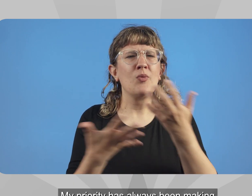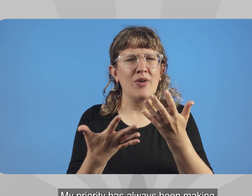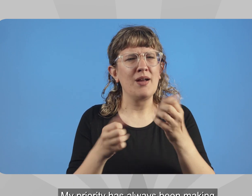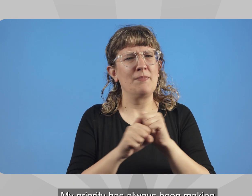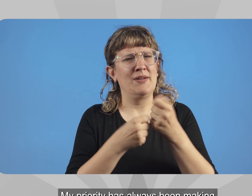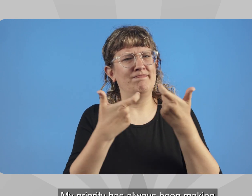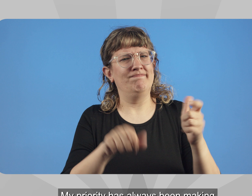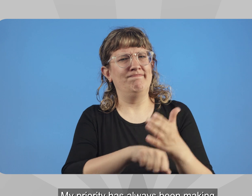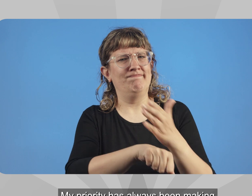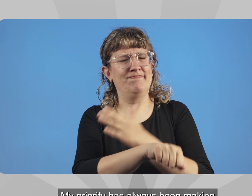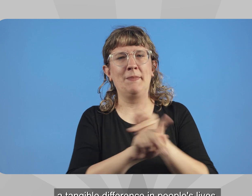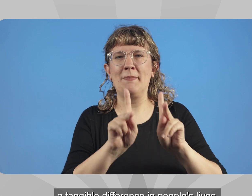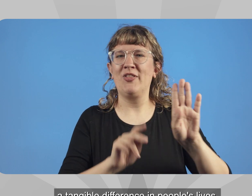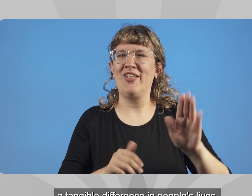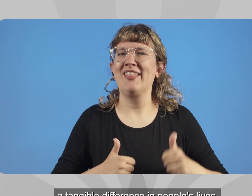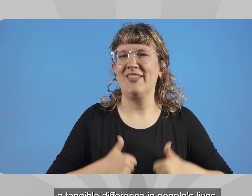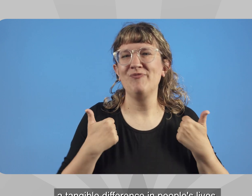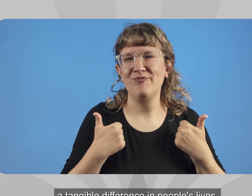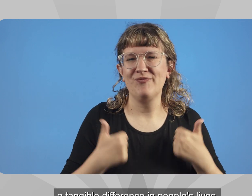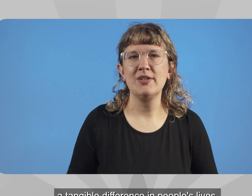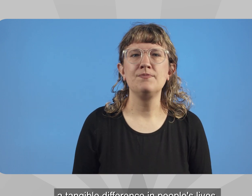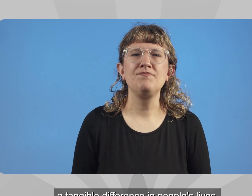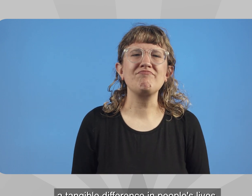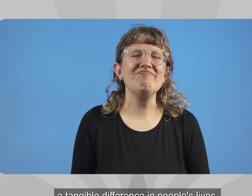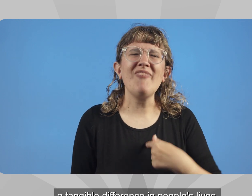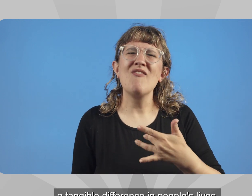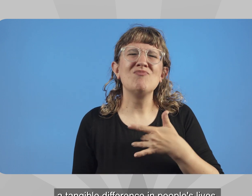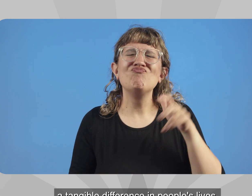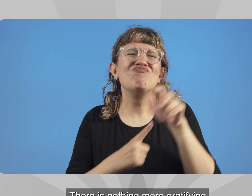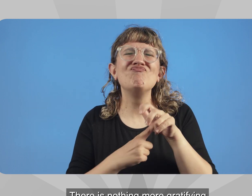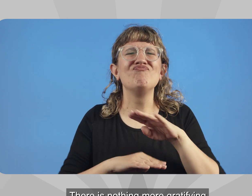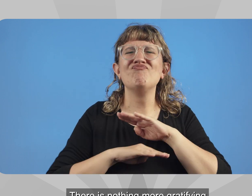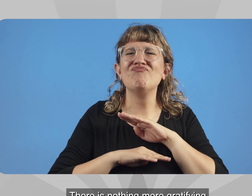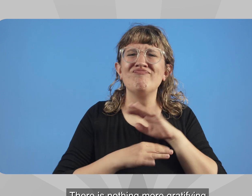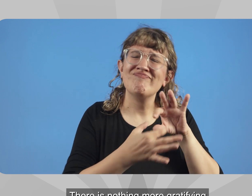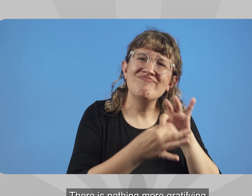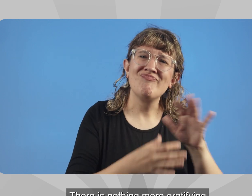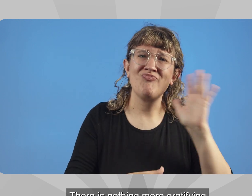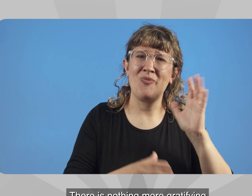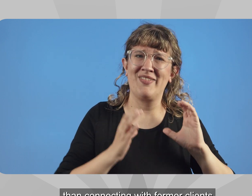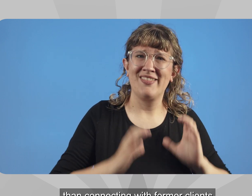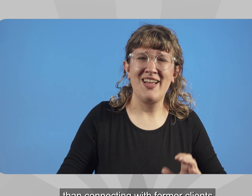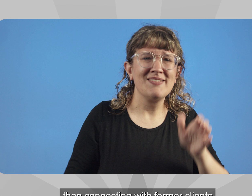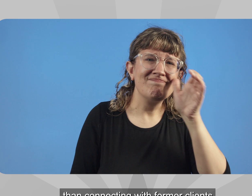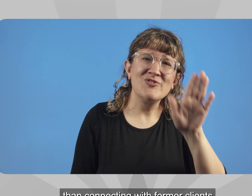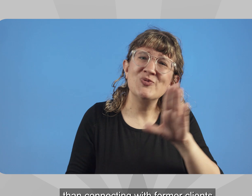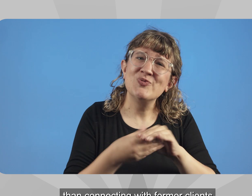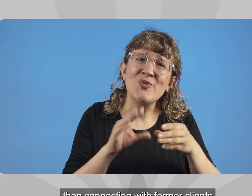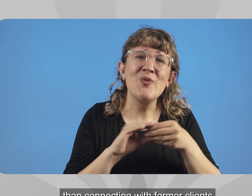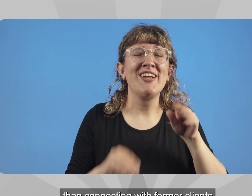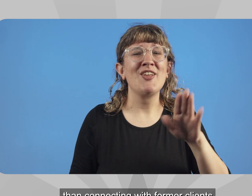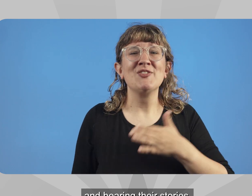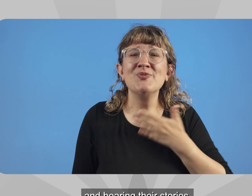My priority has always been making a tangible difference in people's lives. There is nothing more gratifying than connecting with